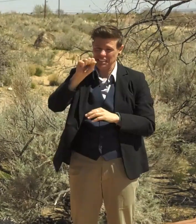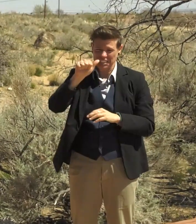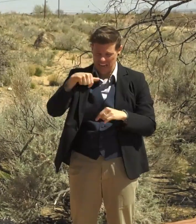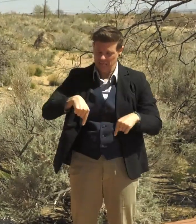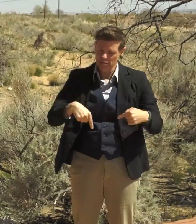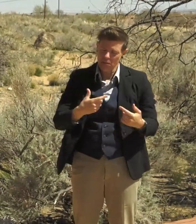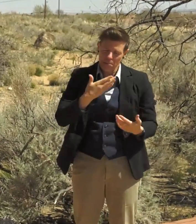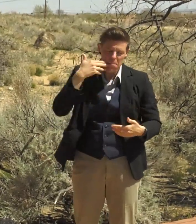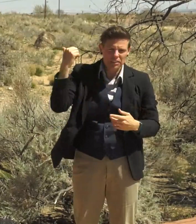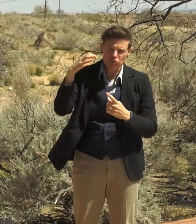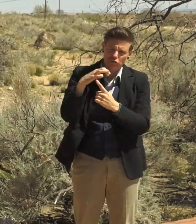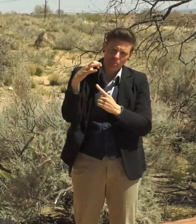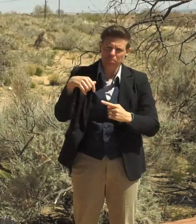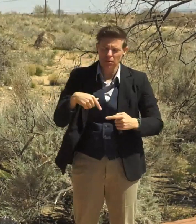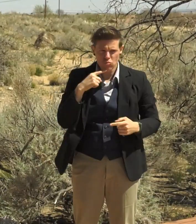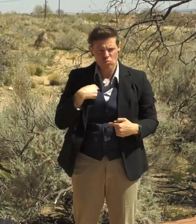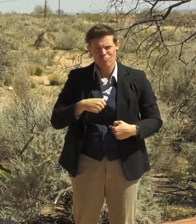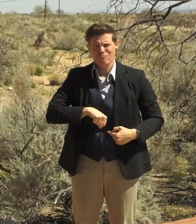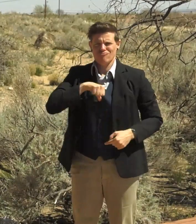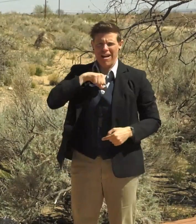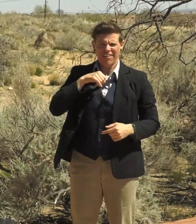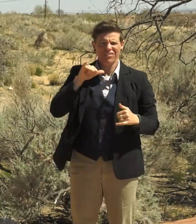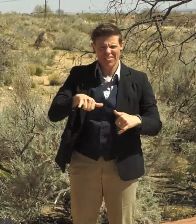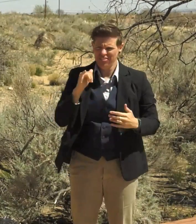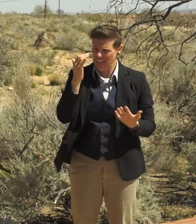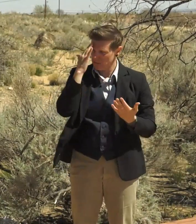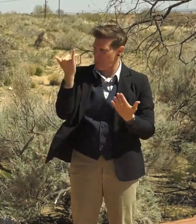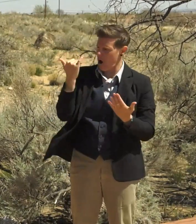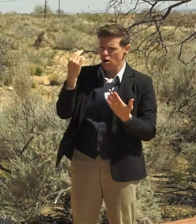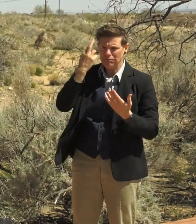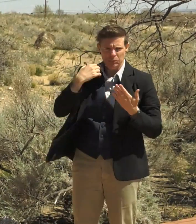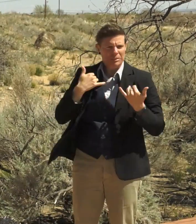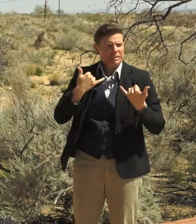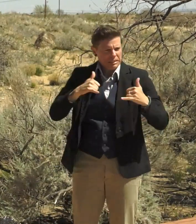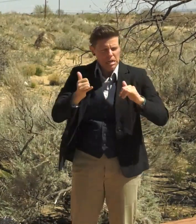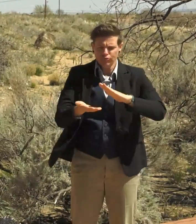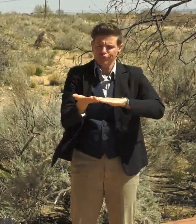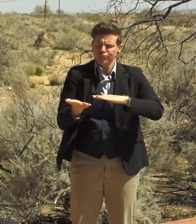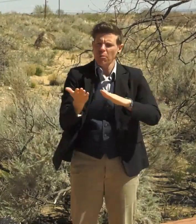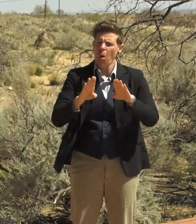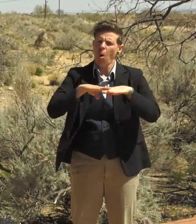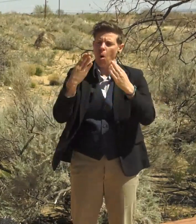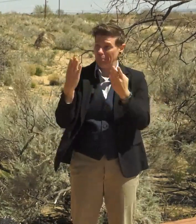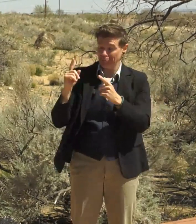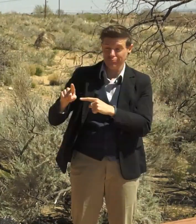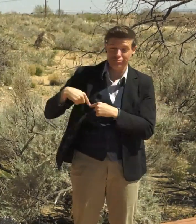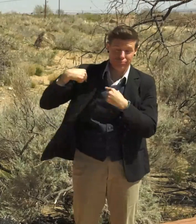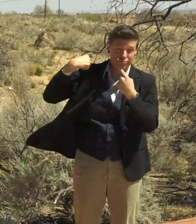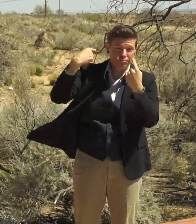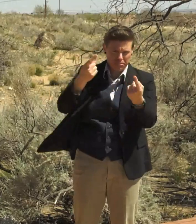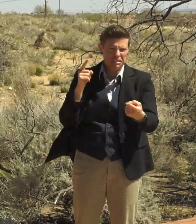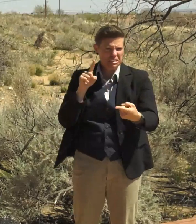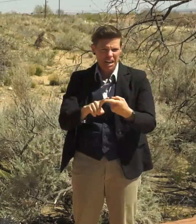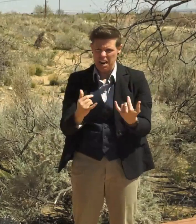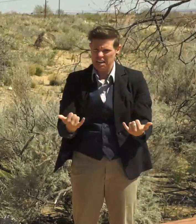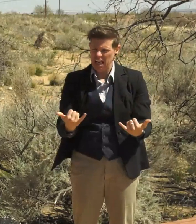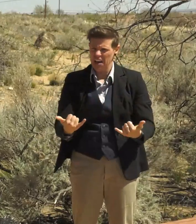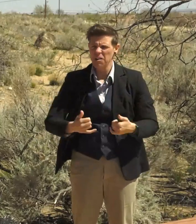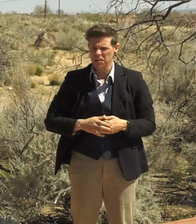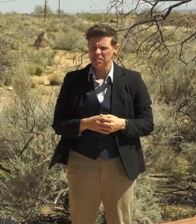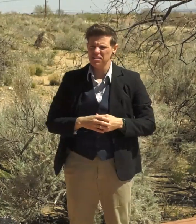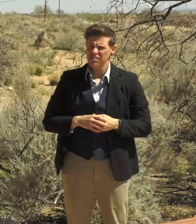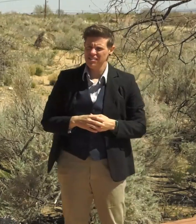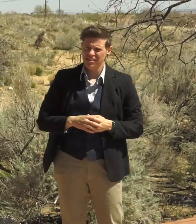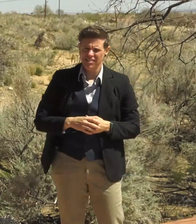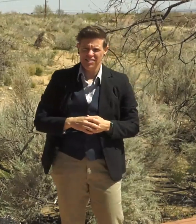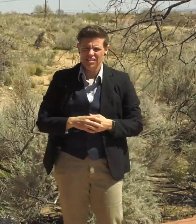to maintain these properties as being open up until now. Being out in the open space and the outdoors in